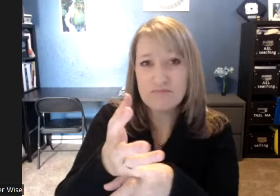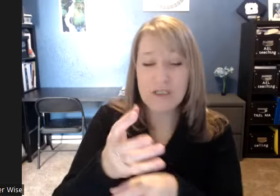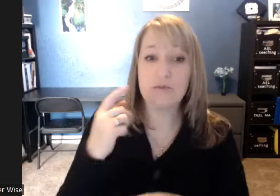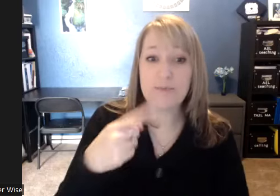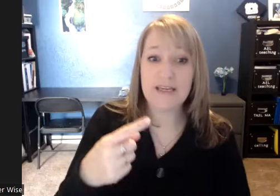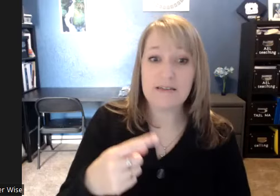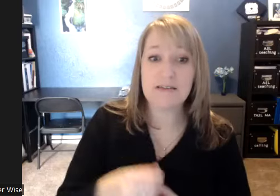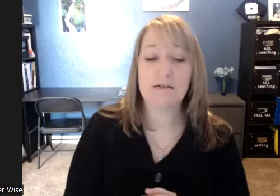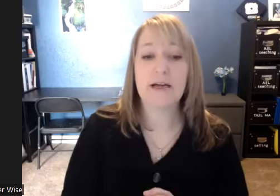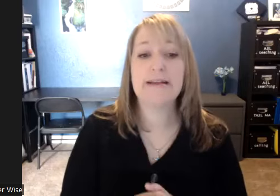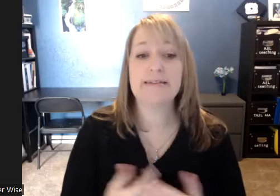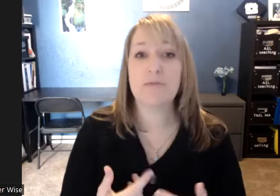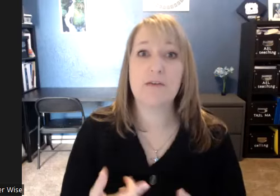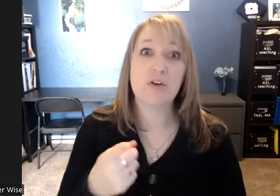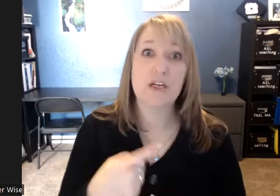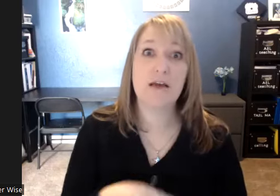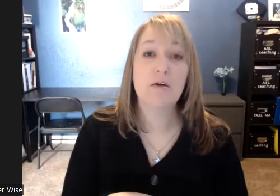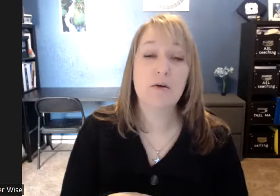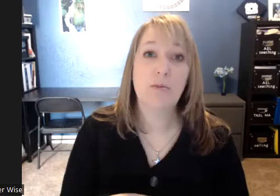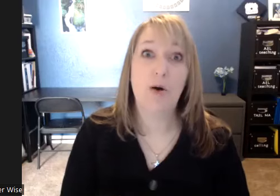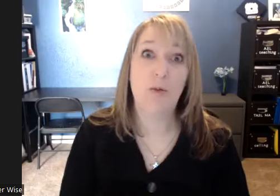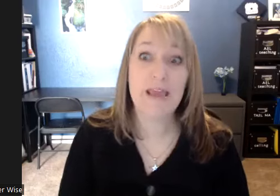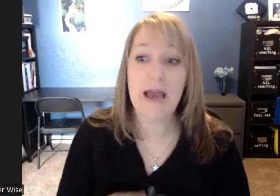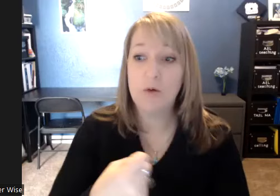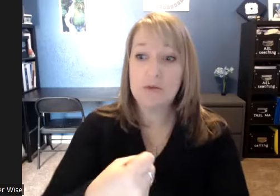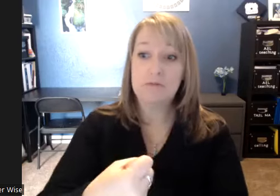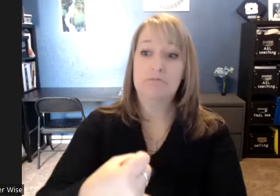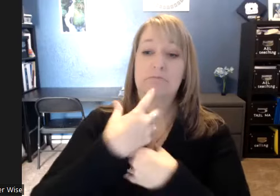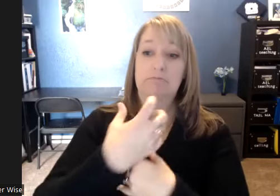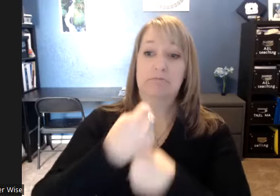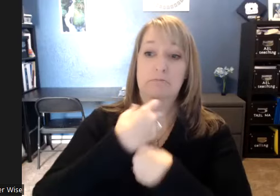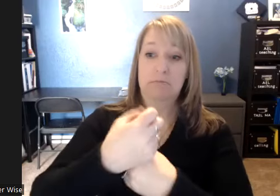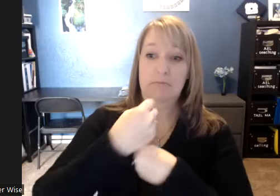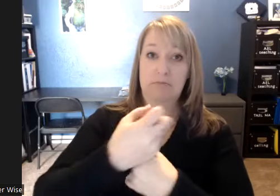it repeats. All right. Same thing if you're going to ball me out.